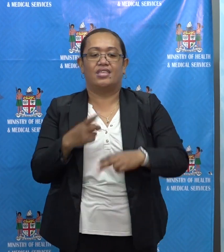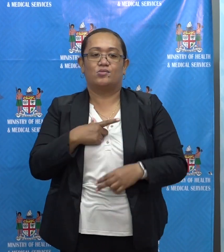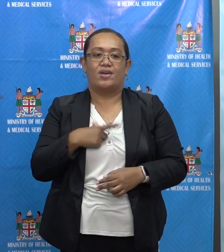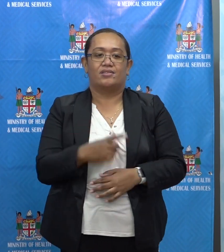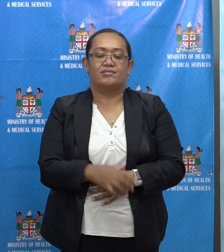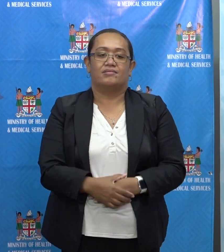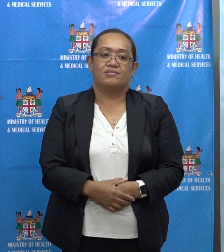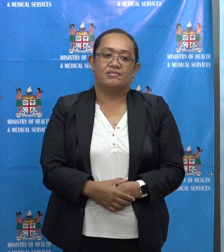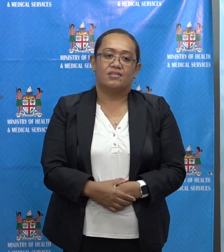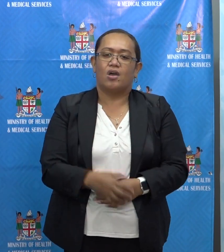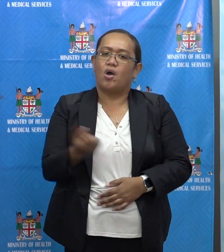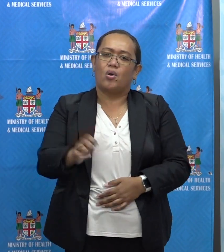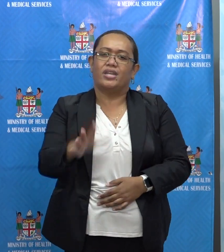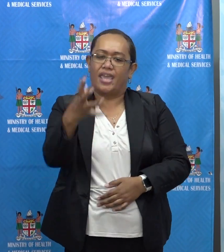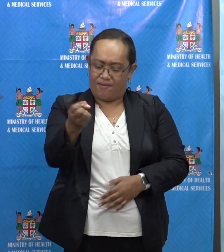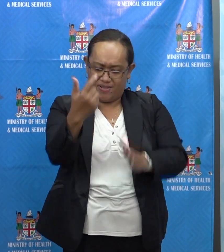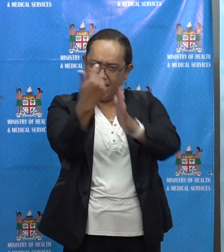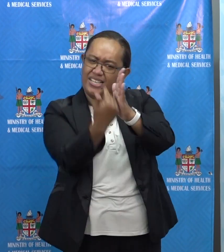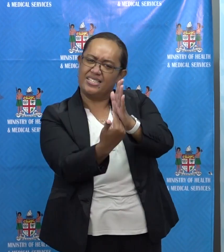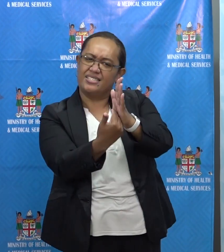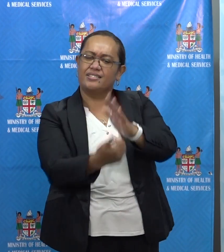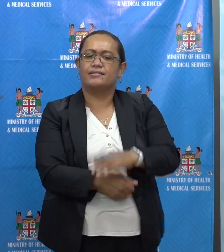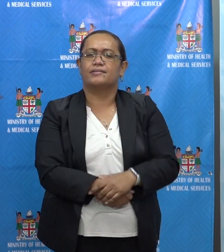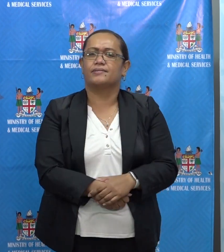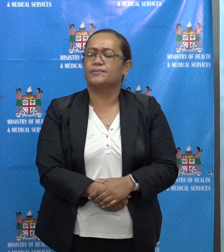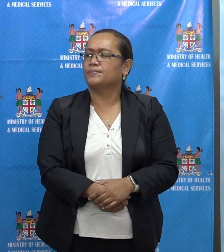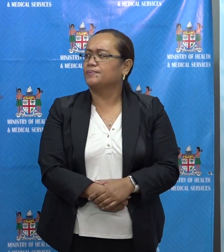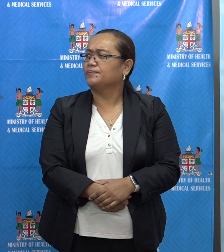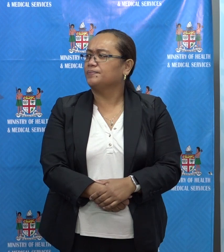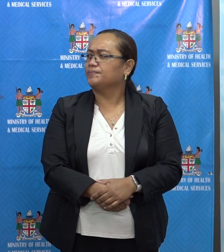facilitate some degree of protection for us.